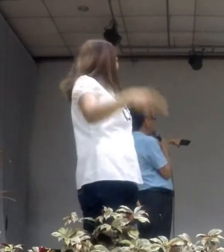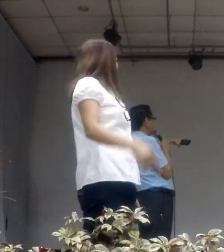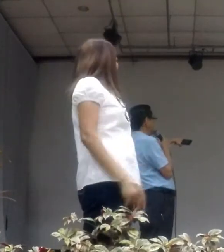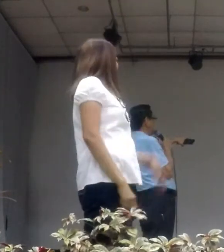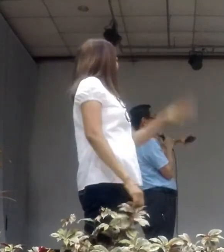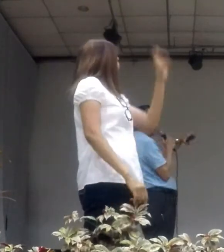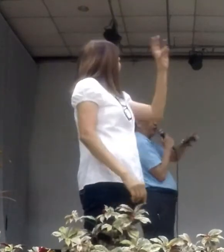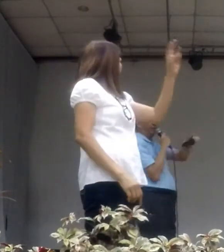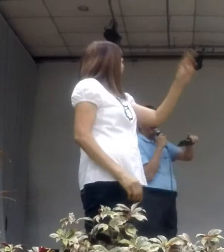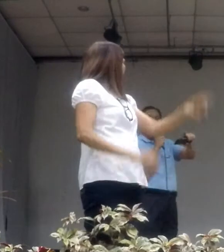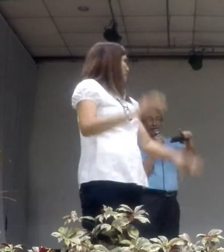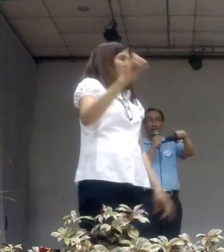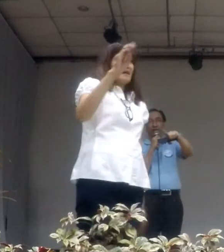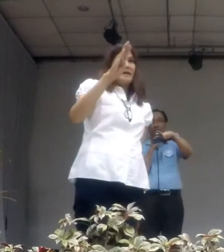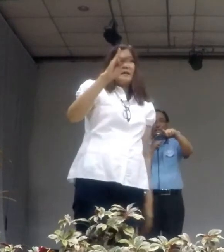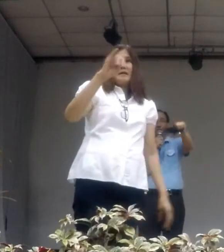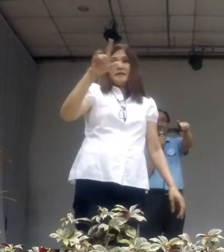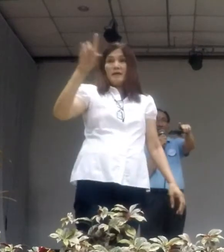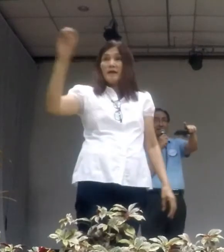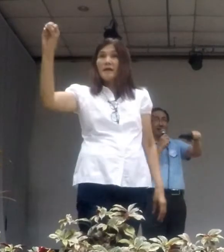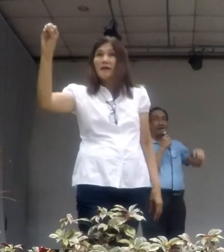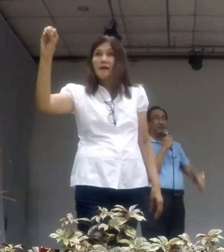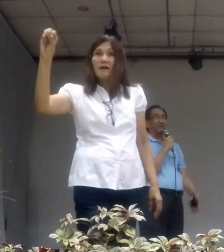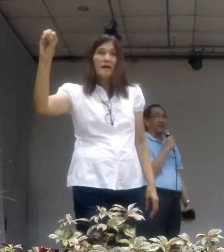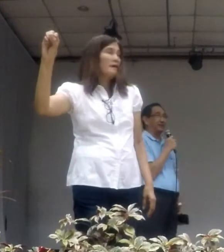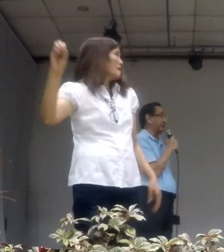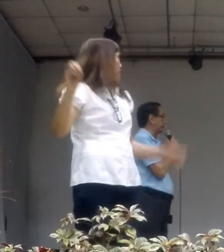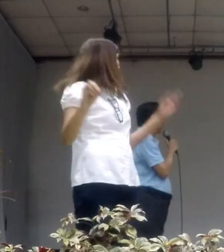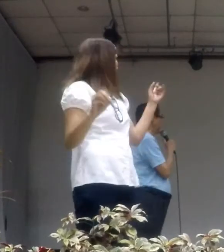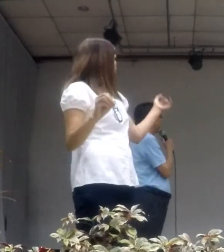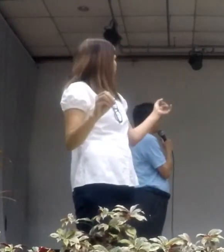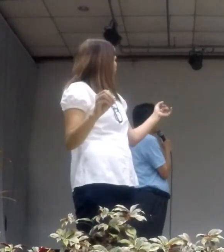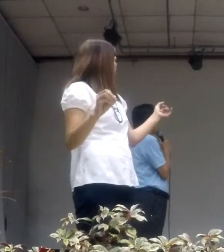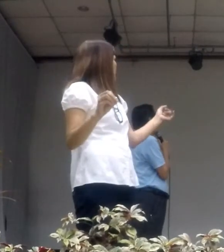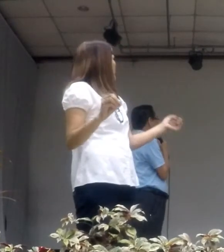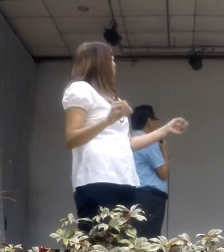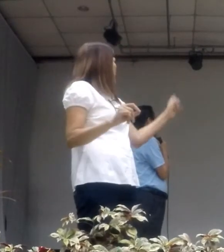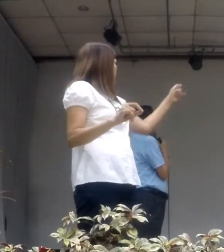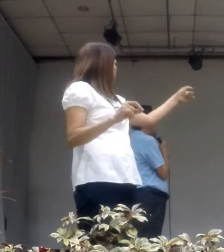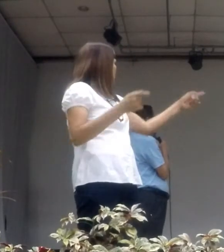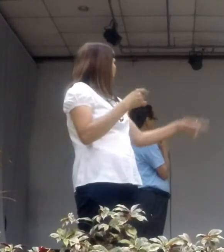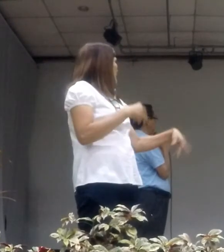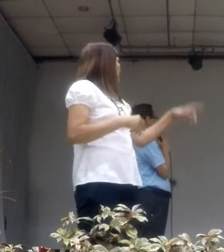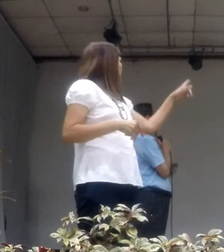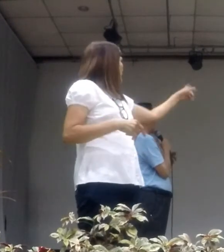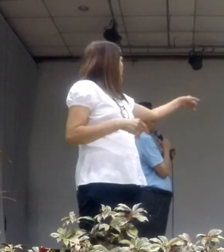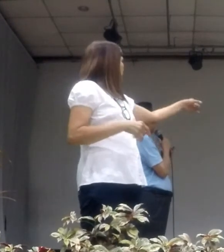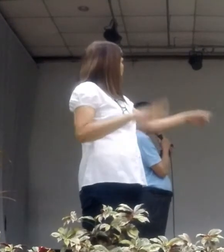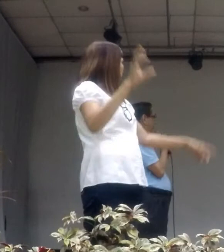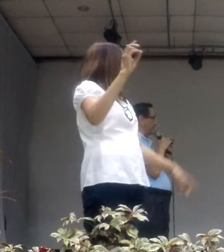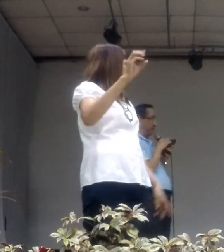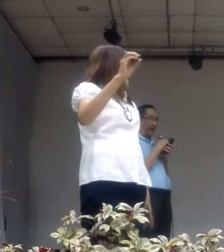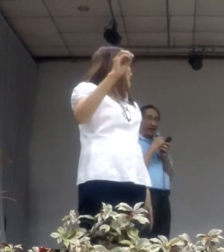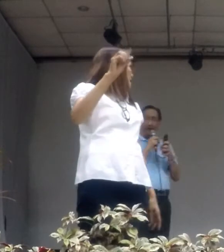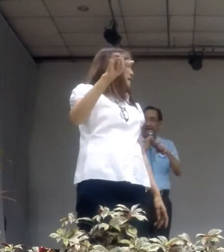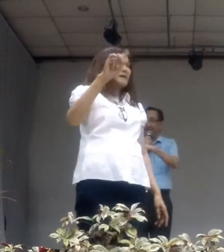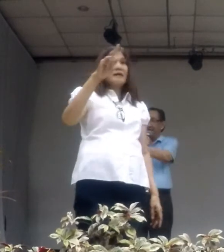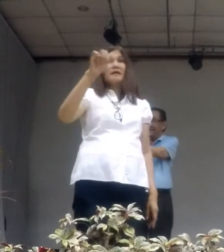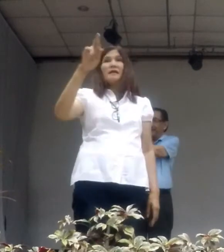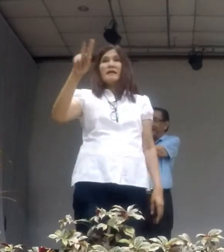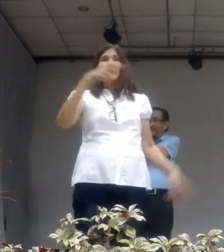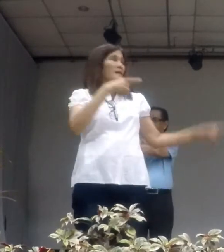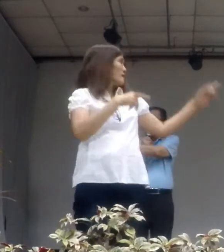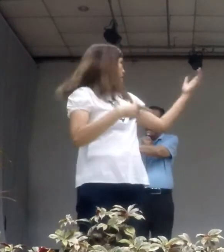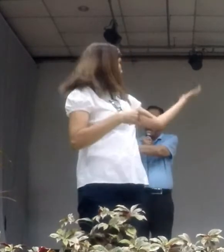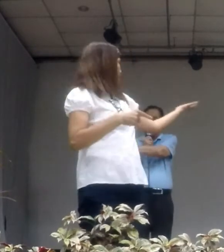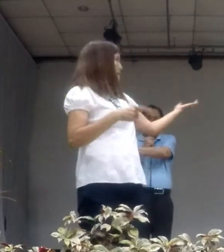Number six is Perla Cubillo, who was made that report. Number seven is Anthony Olivar. He's